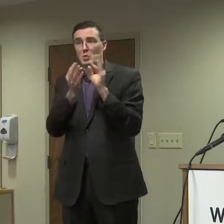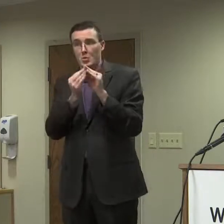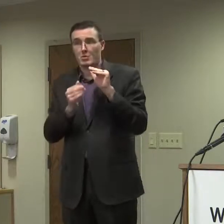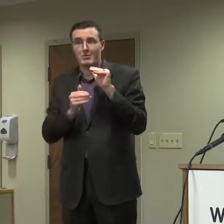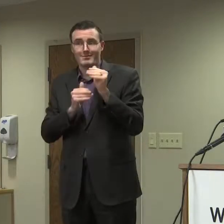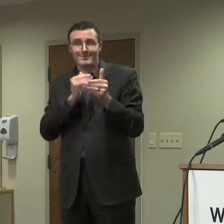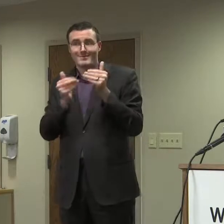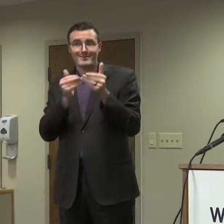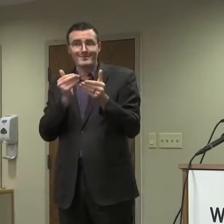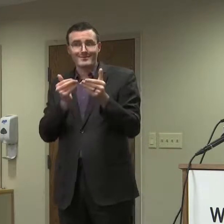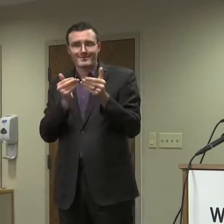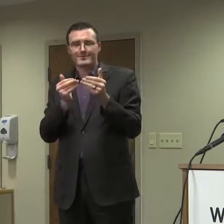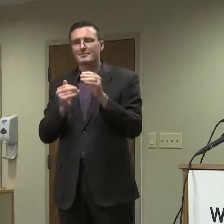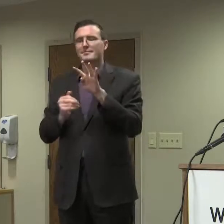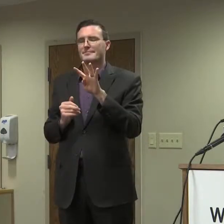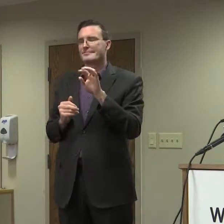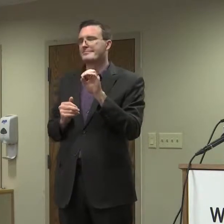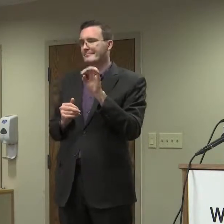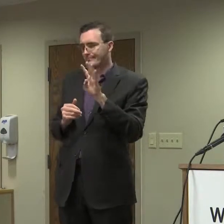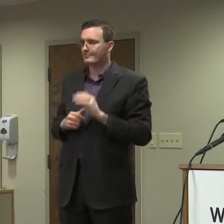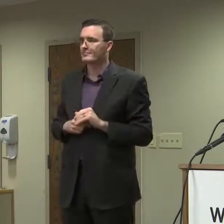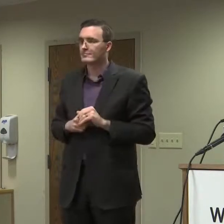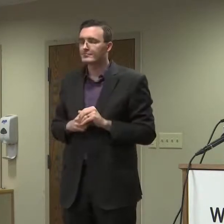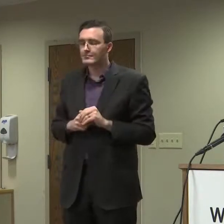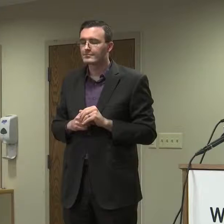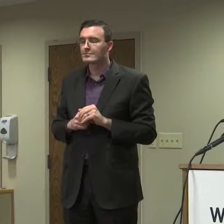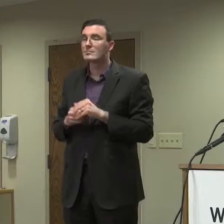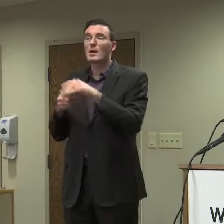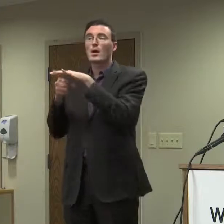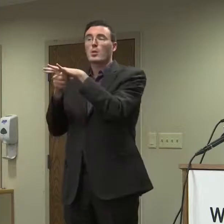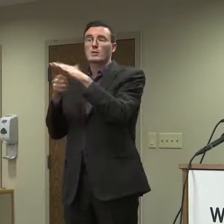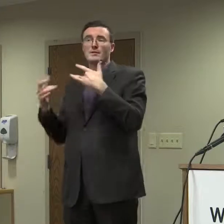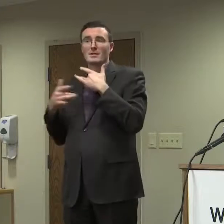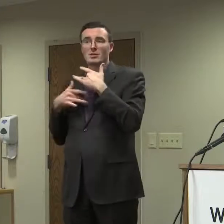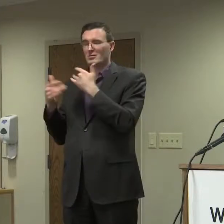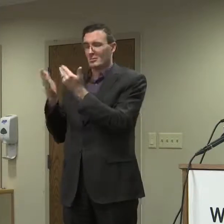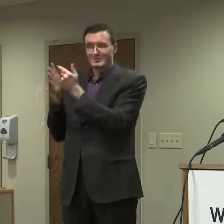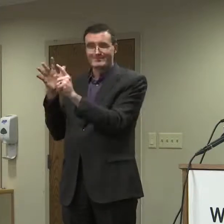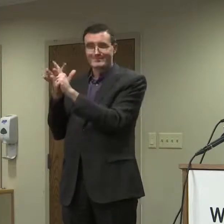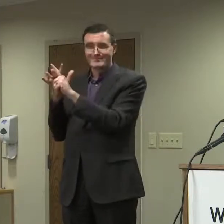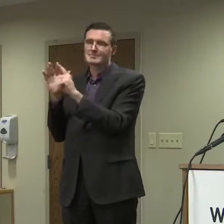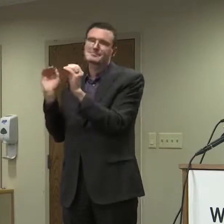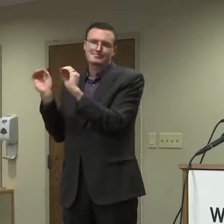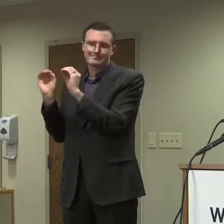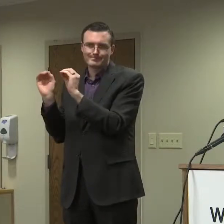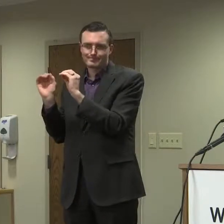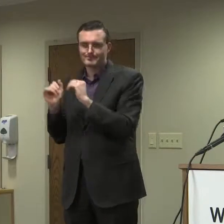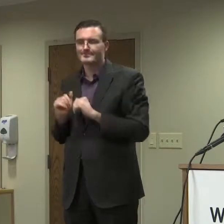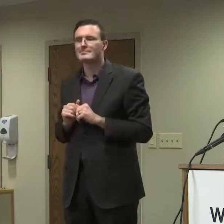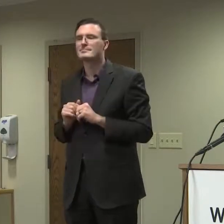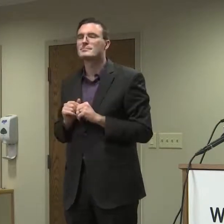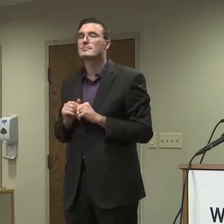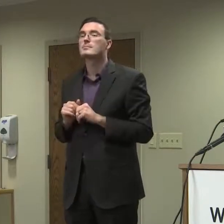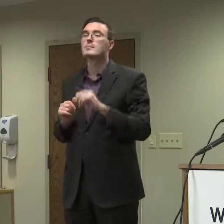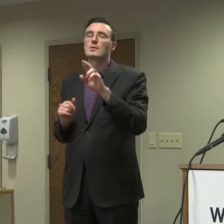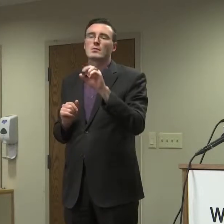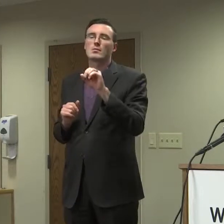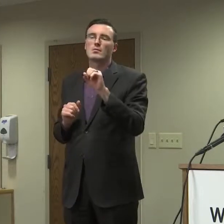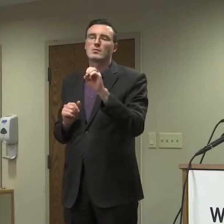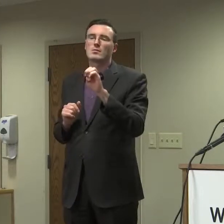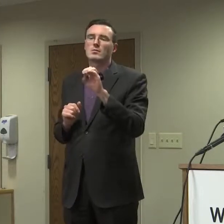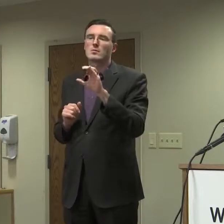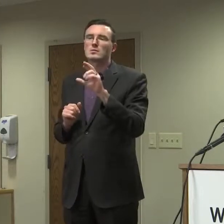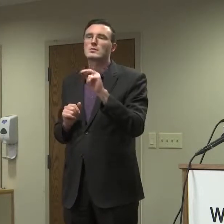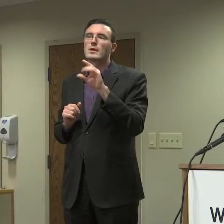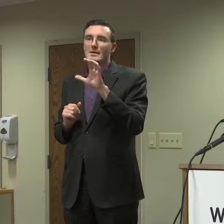404, and no new locations of concern. And Rosecrans Harrison campus has completed 2 incubation periods without any